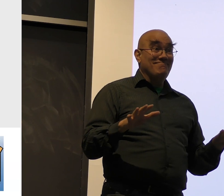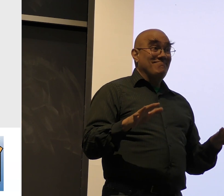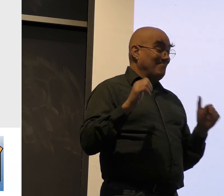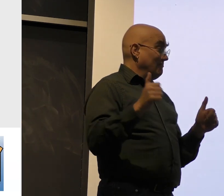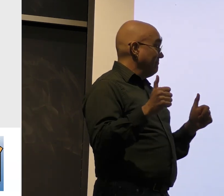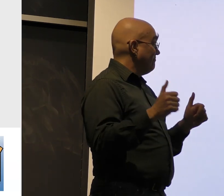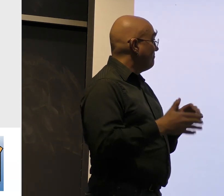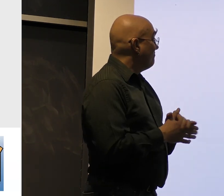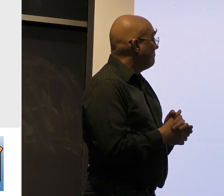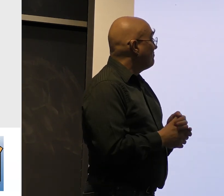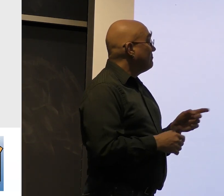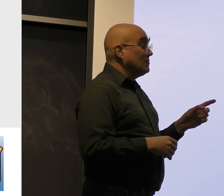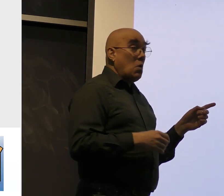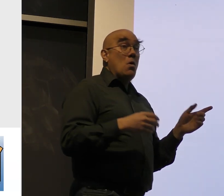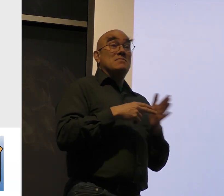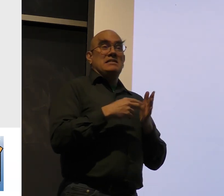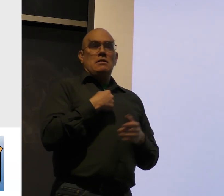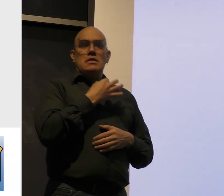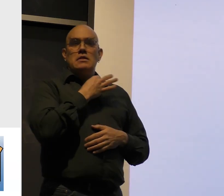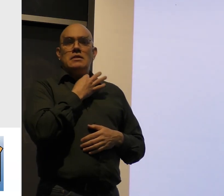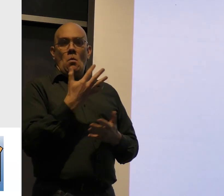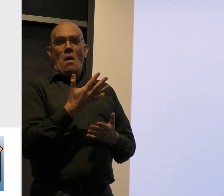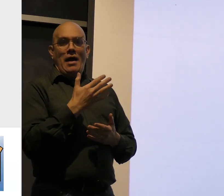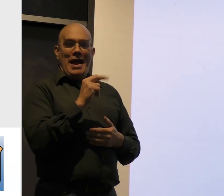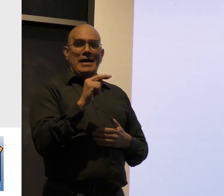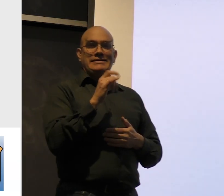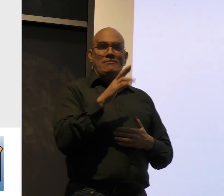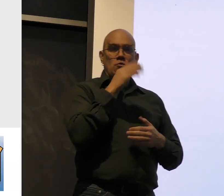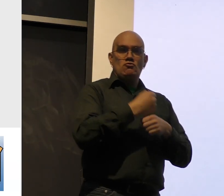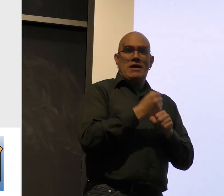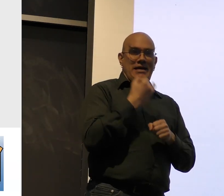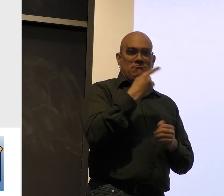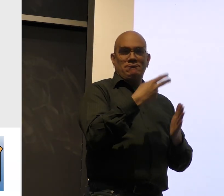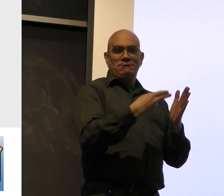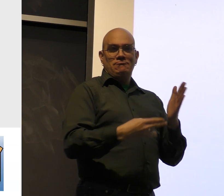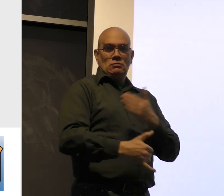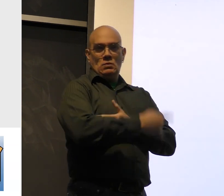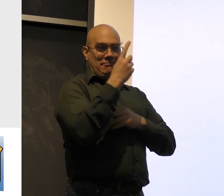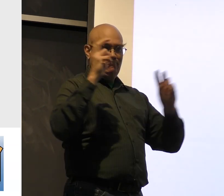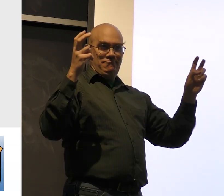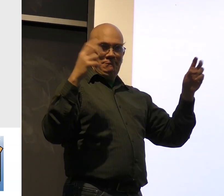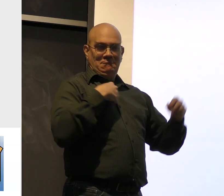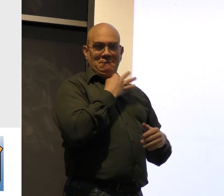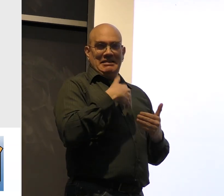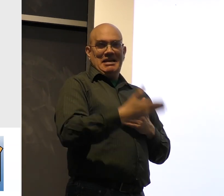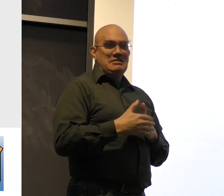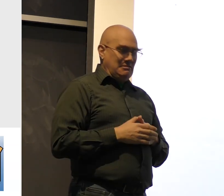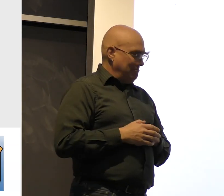All right. would Anne Silverwood create if she was working